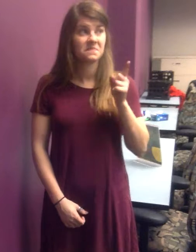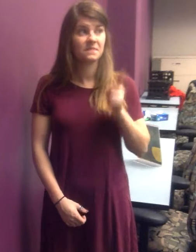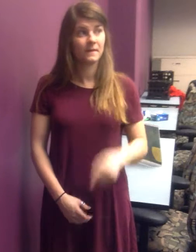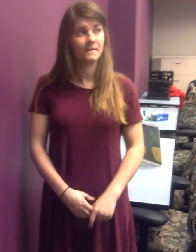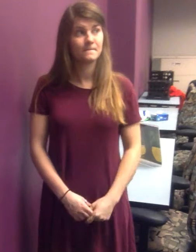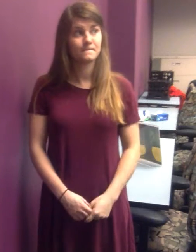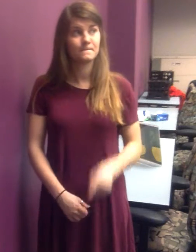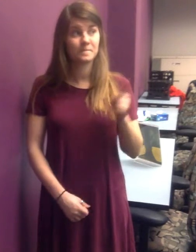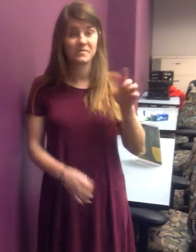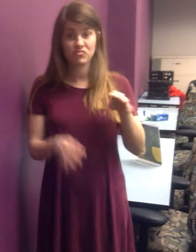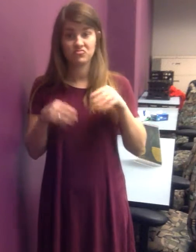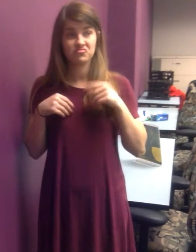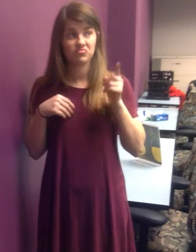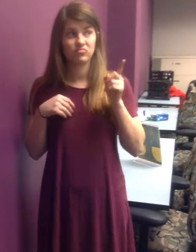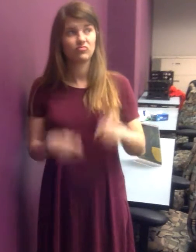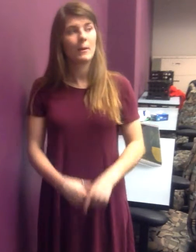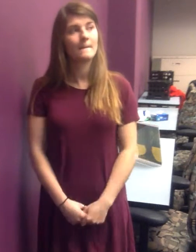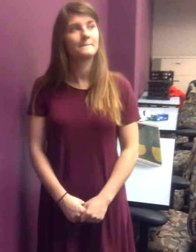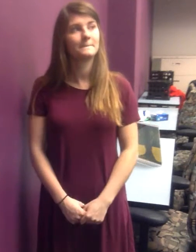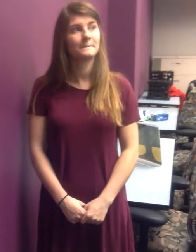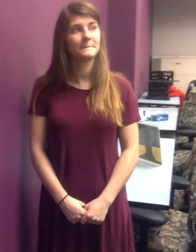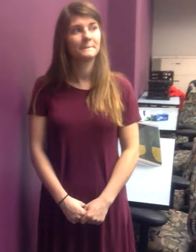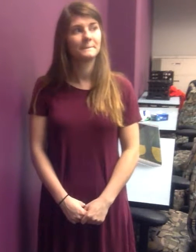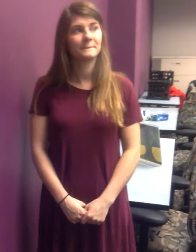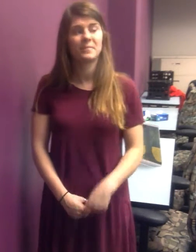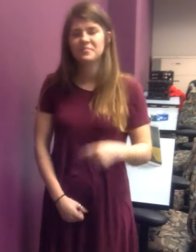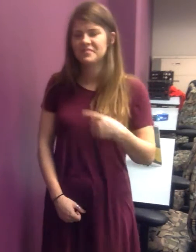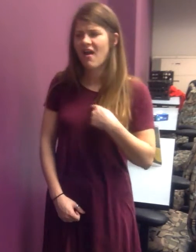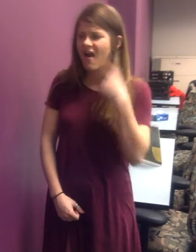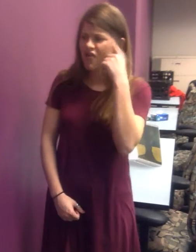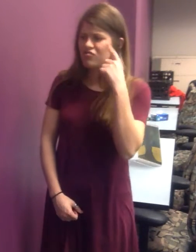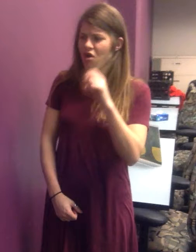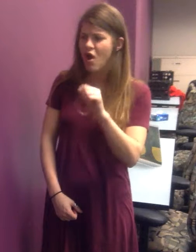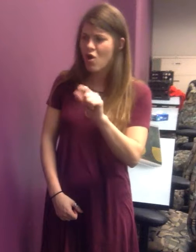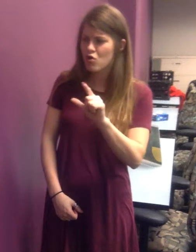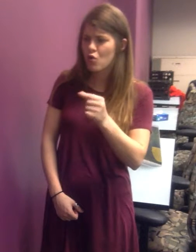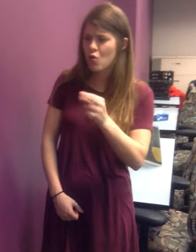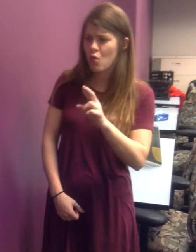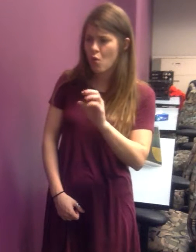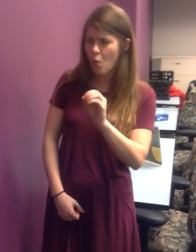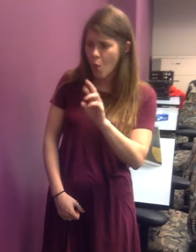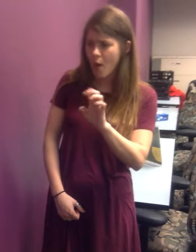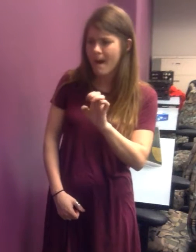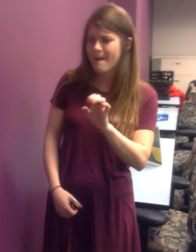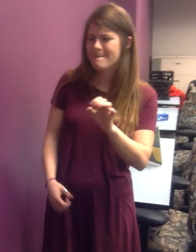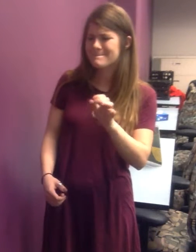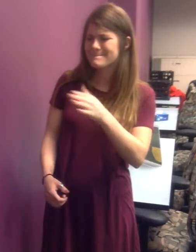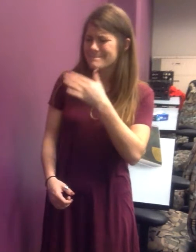I think Al Gore was probably the best thing that could happen to global warming skeptics. From my perspective, Al Gore was the